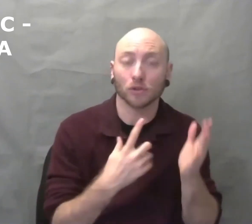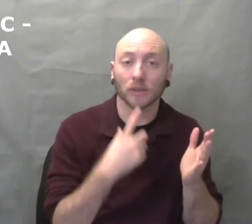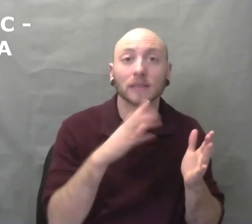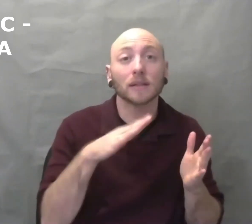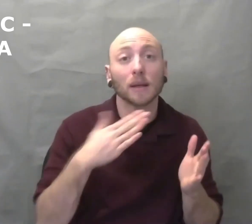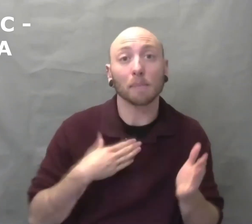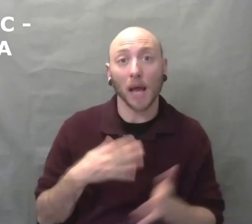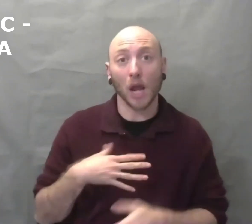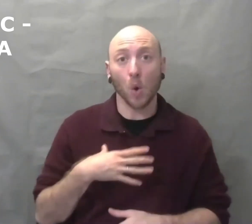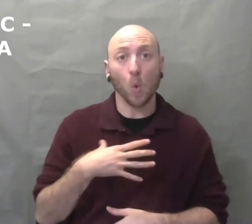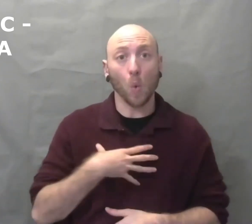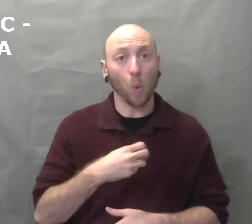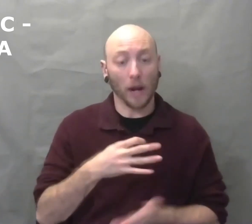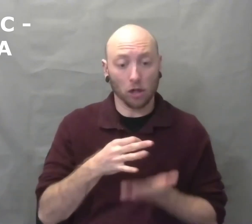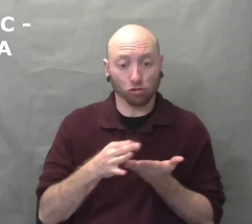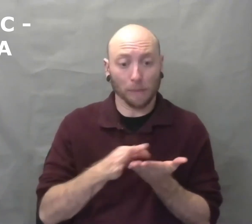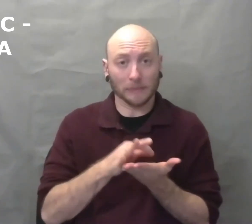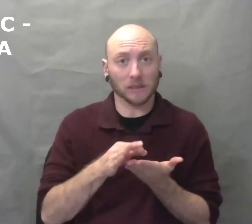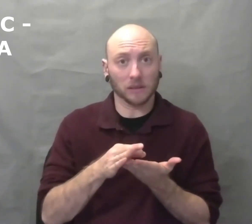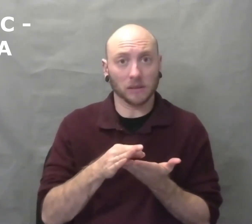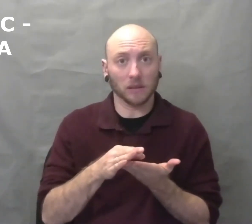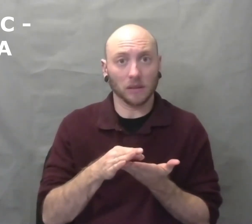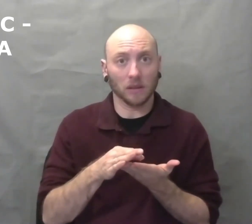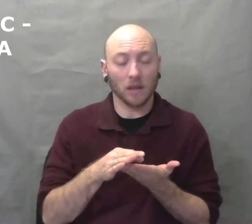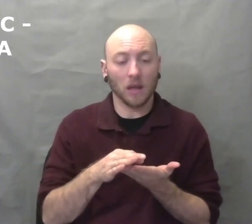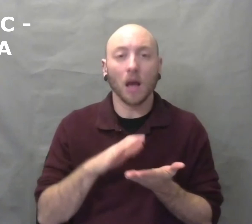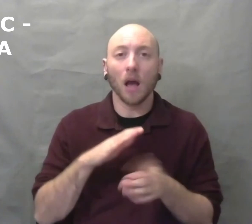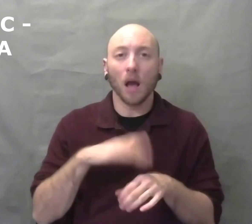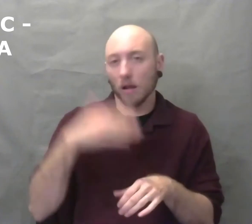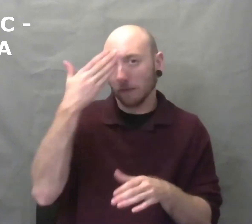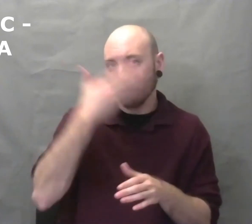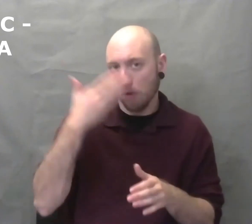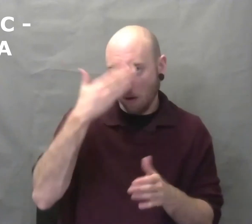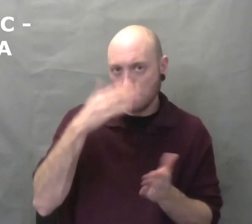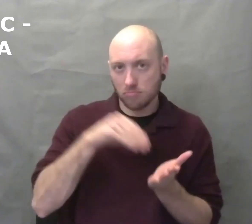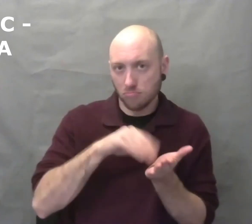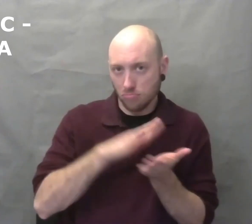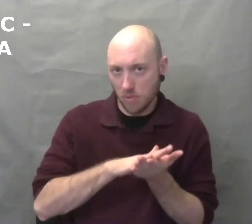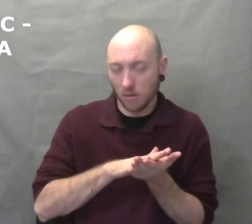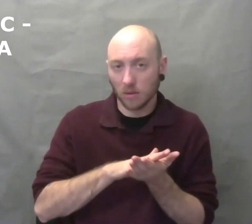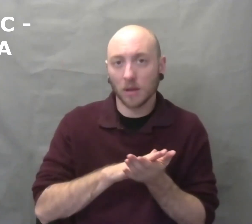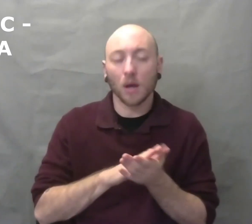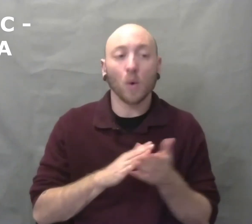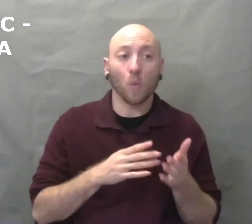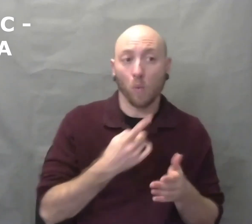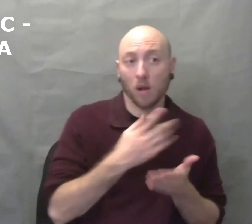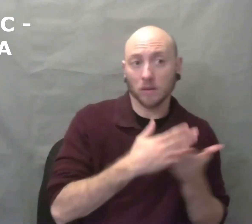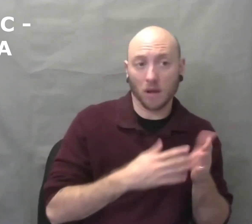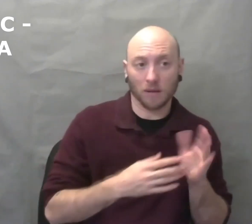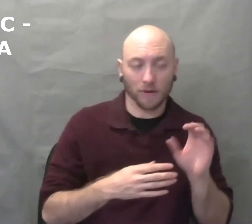have collected and write the virtue on the front, which write the 7 deadly sins on one side and the virtues of those sins on